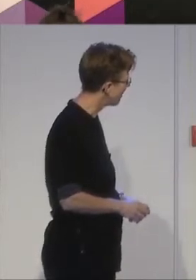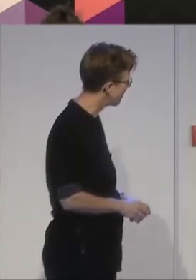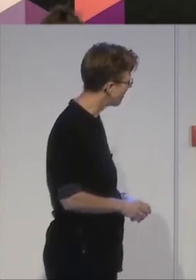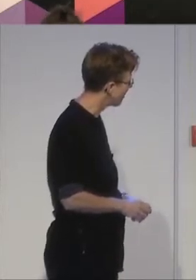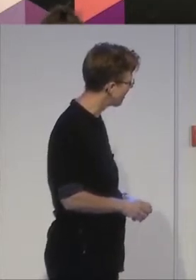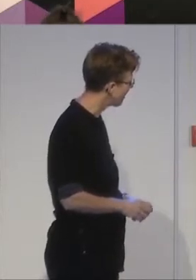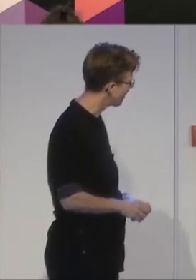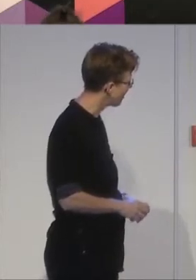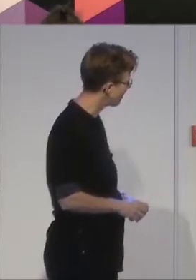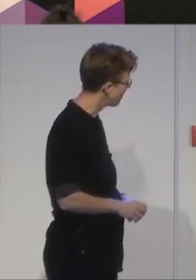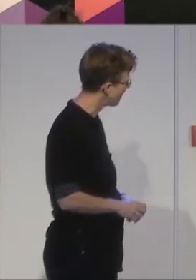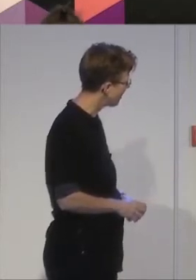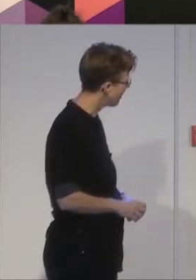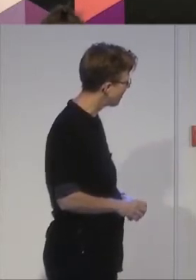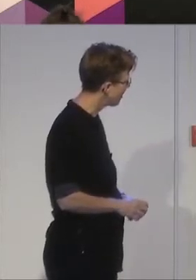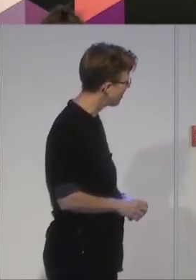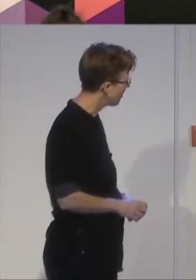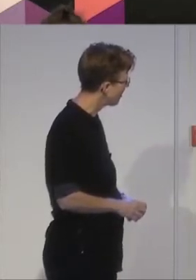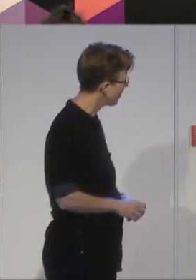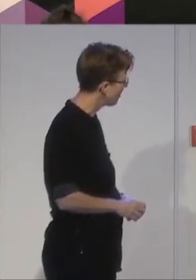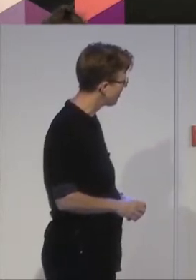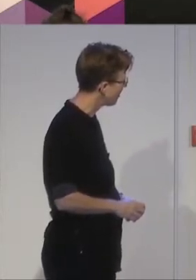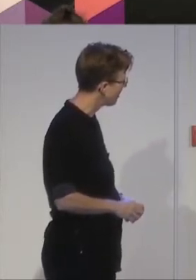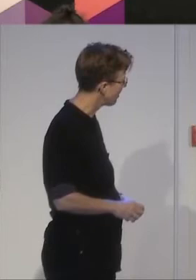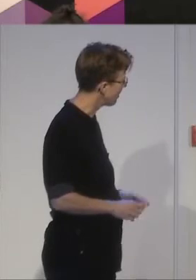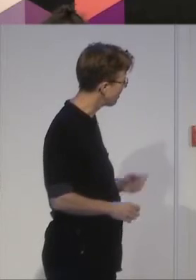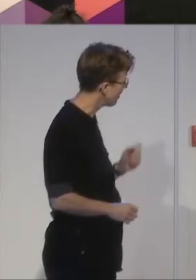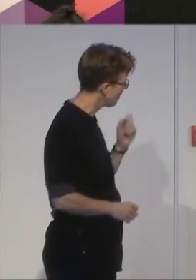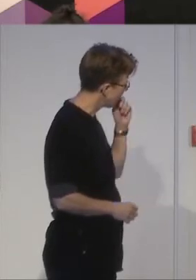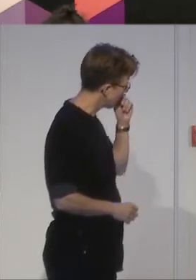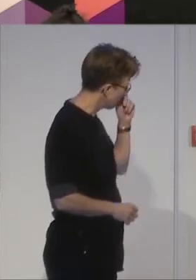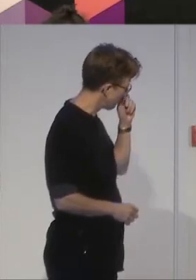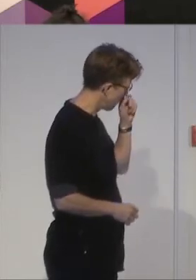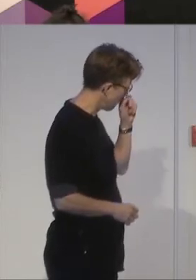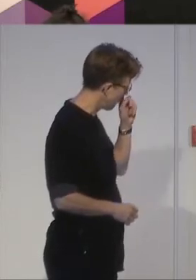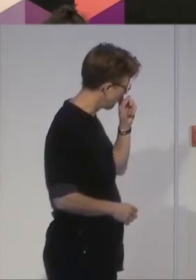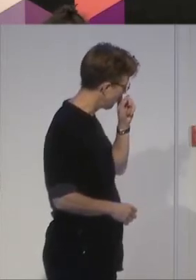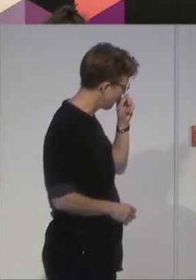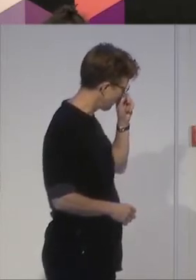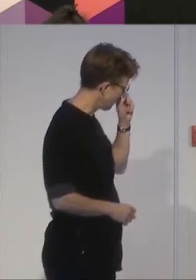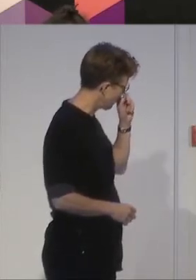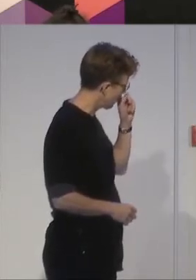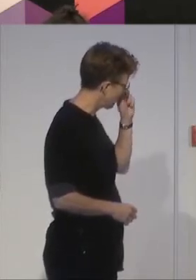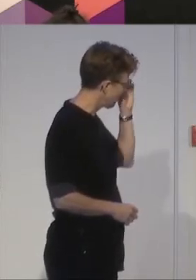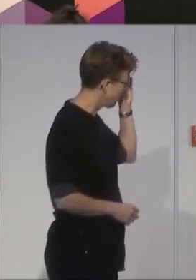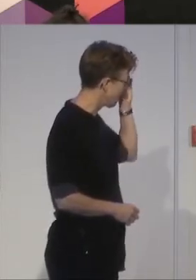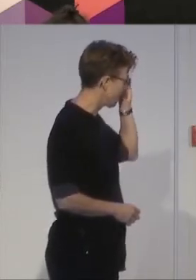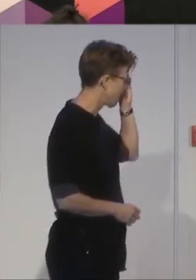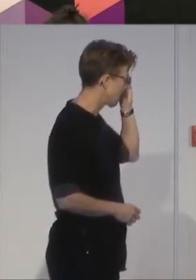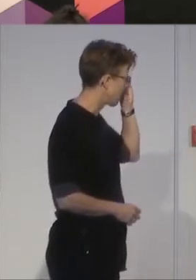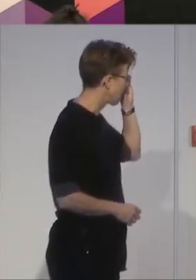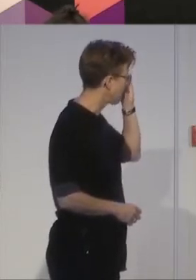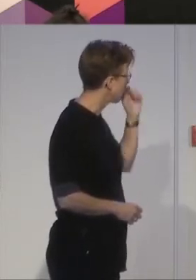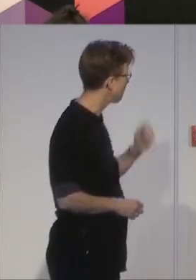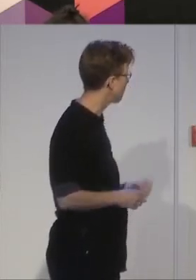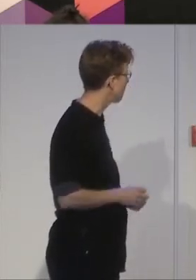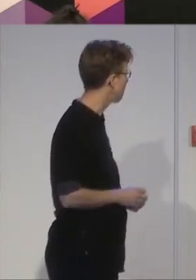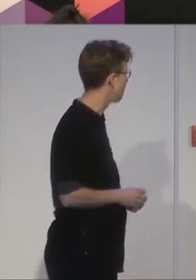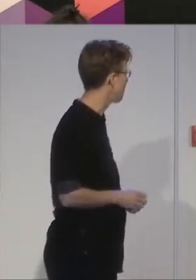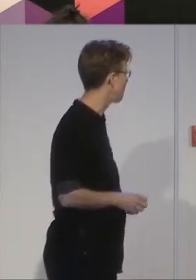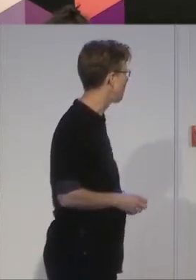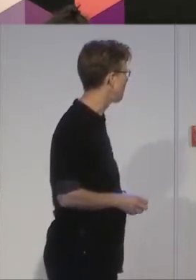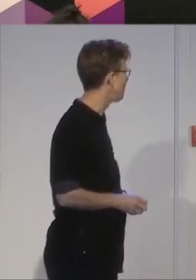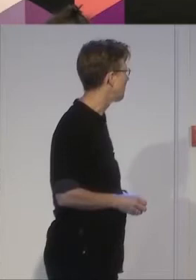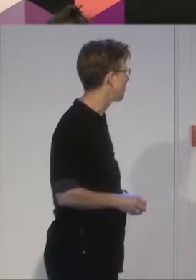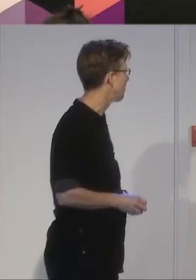the things I was focusing on before. But I learned a lot, of course. From the theory I was reading and